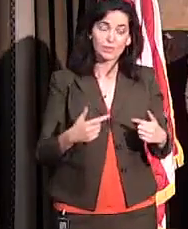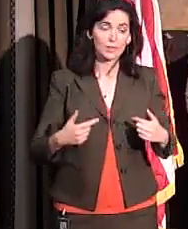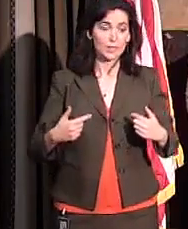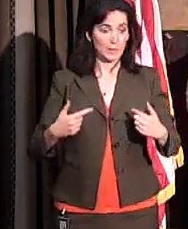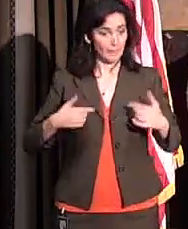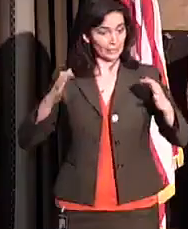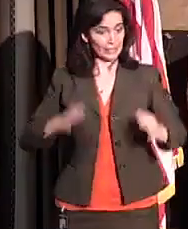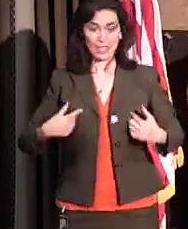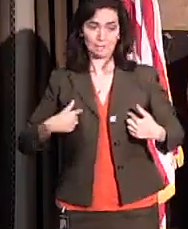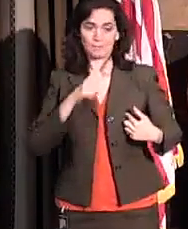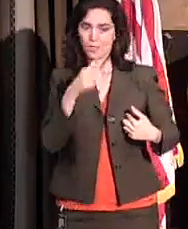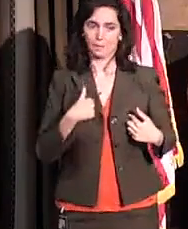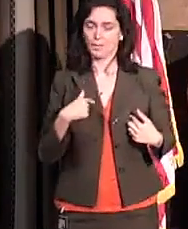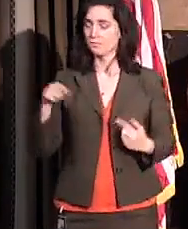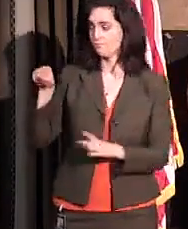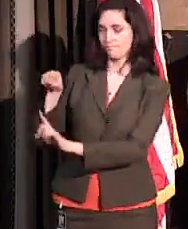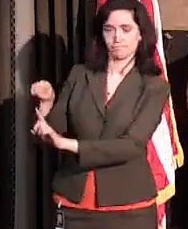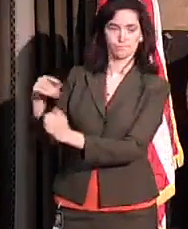makes that decision.